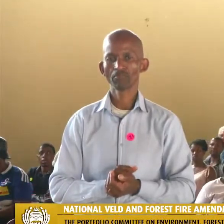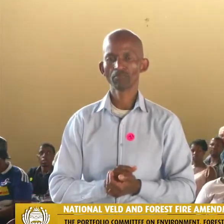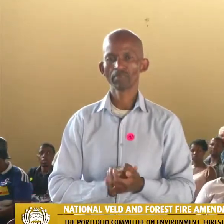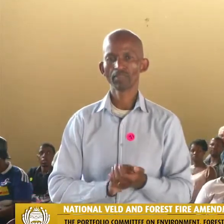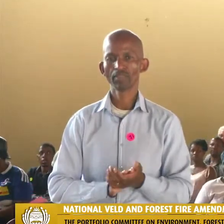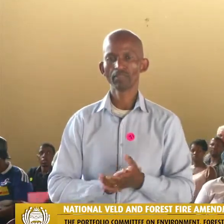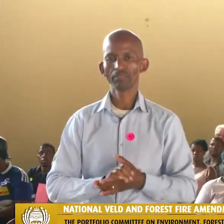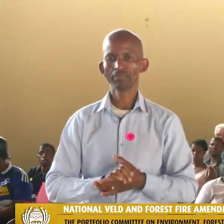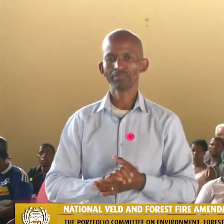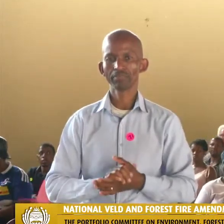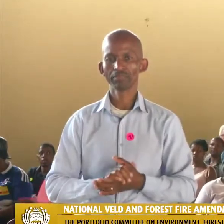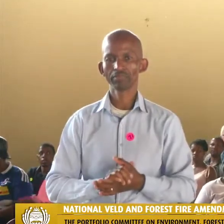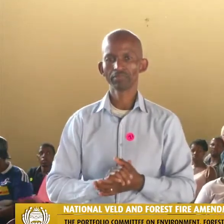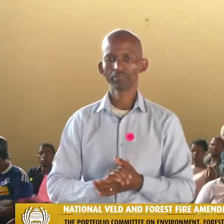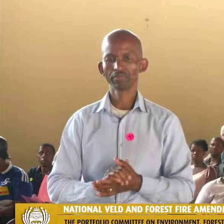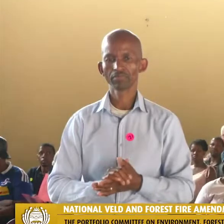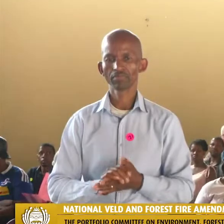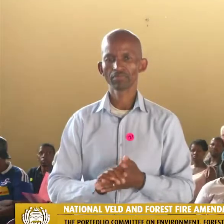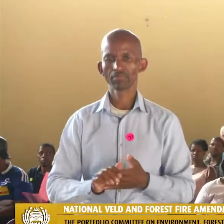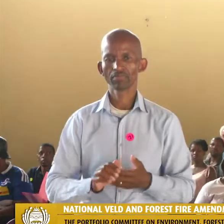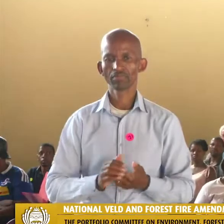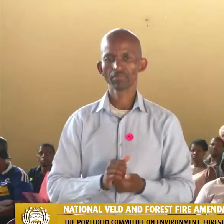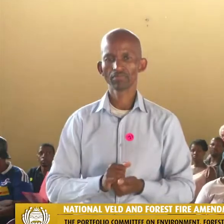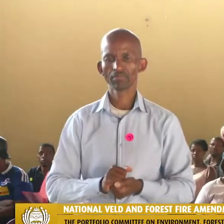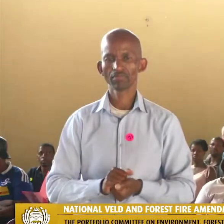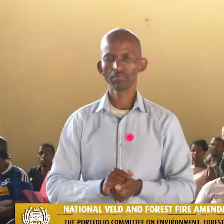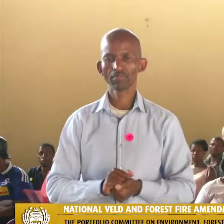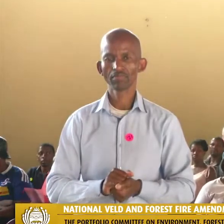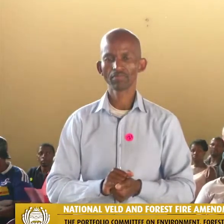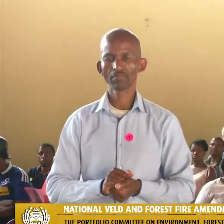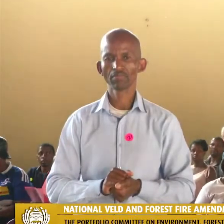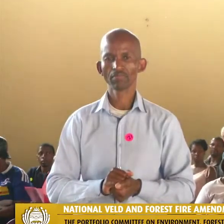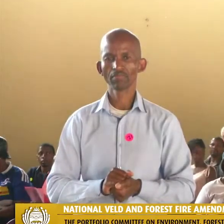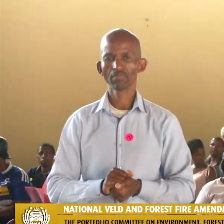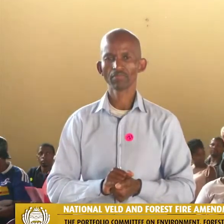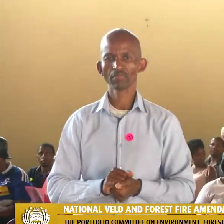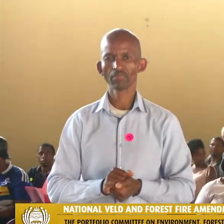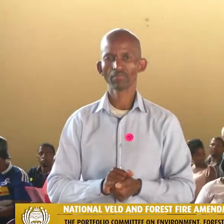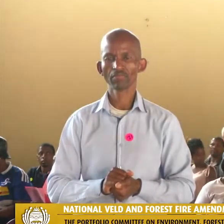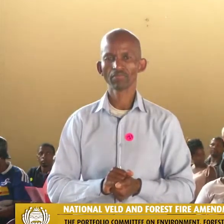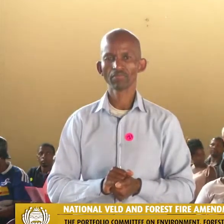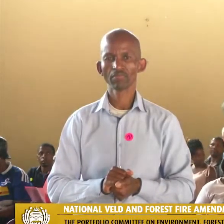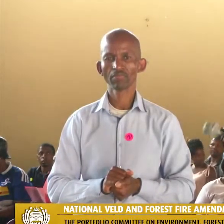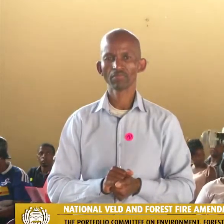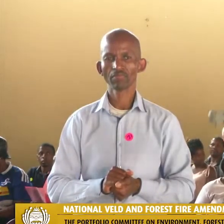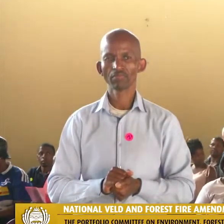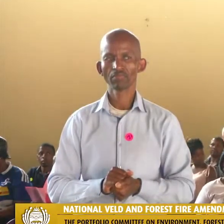inform us that they do not have resources, and instead of assisting us, they will go to another place.